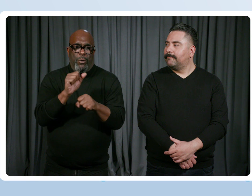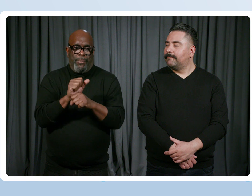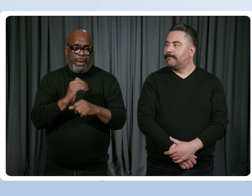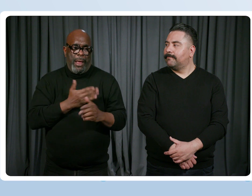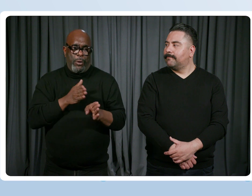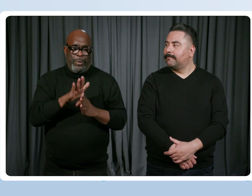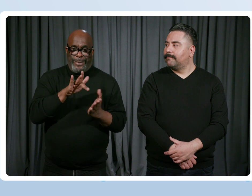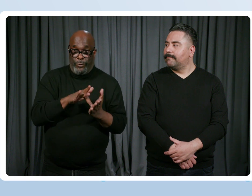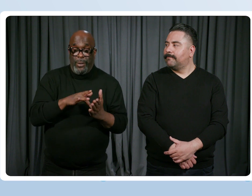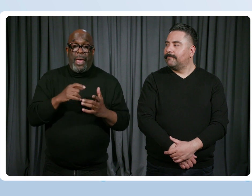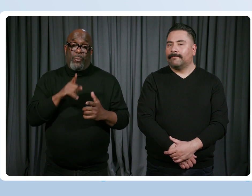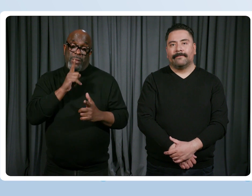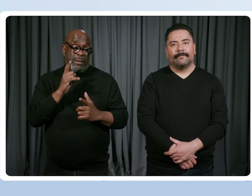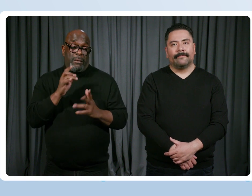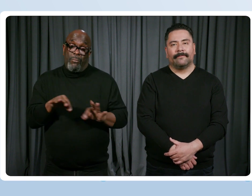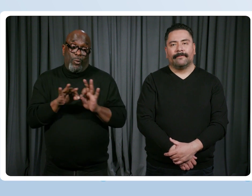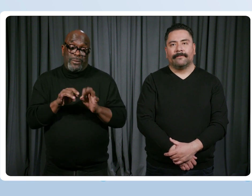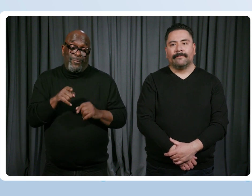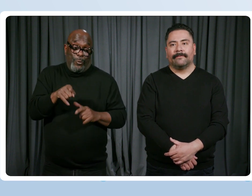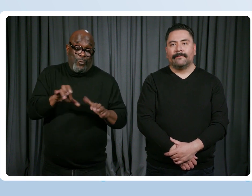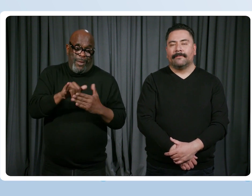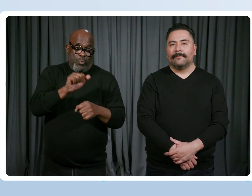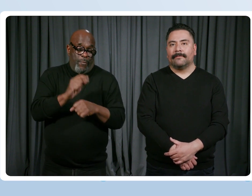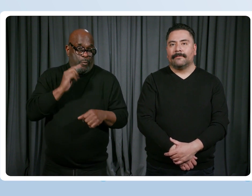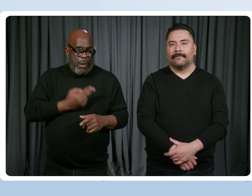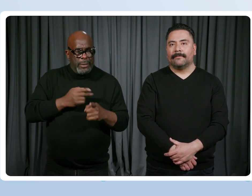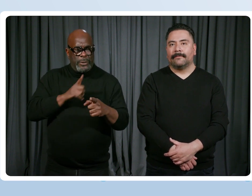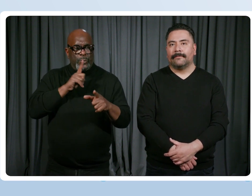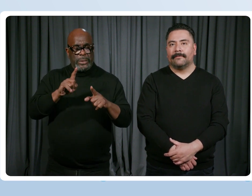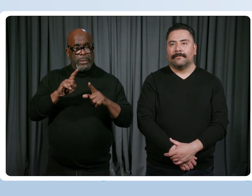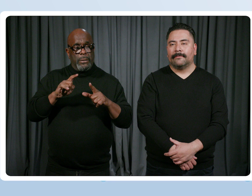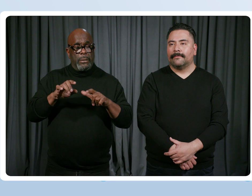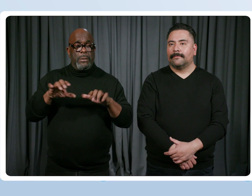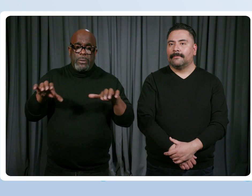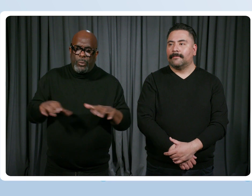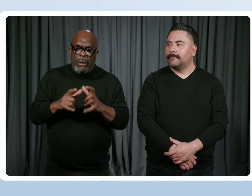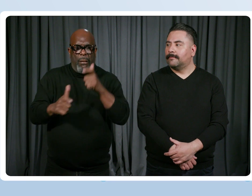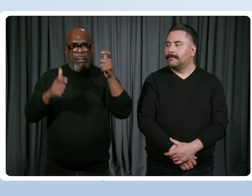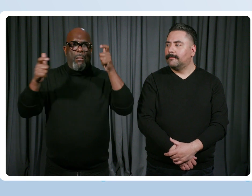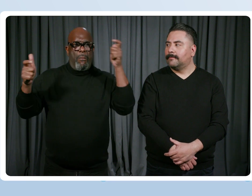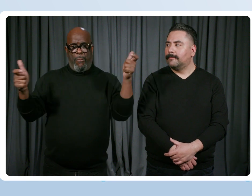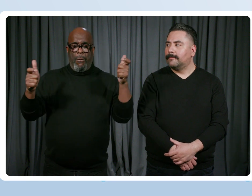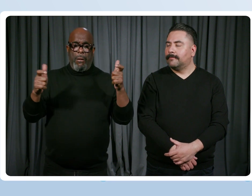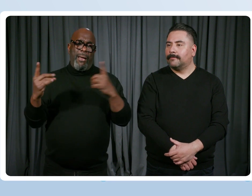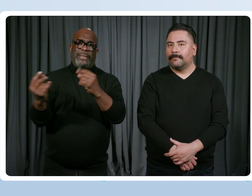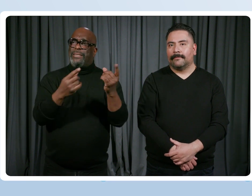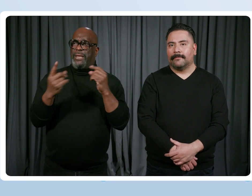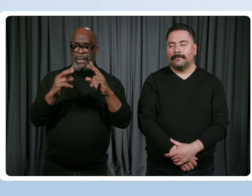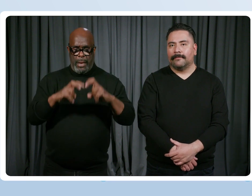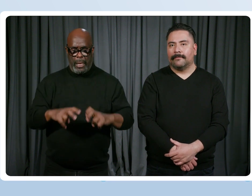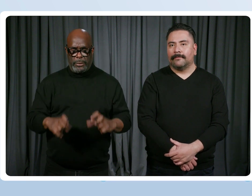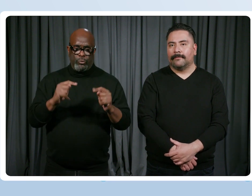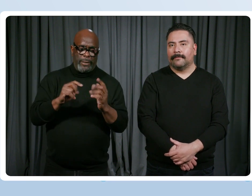really valuable about having her do that work is she's doing essentially a very large activity analysis and breaking down what skills does somebody